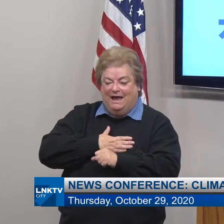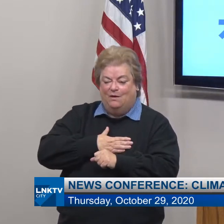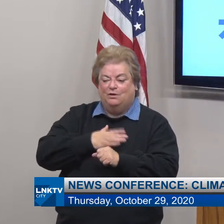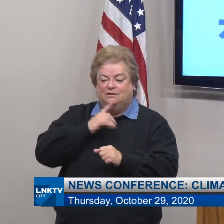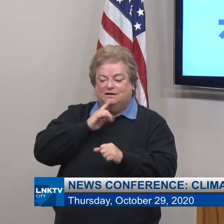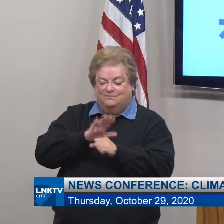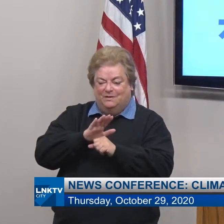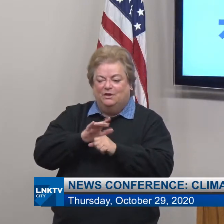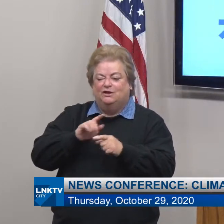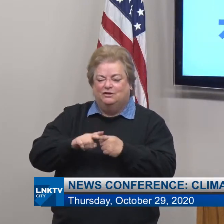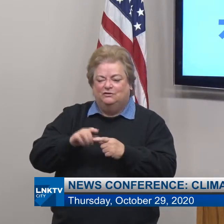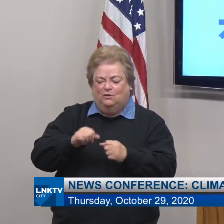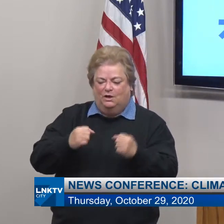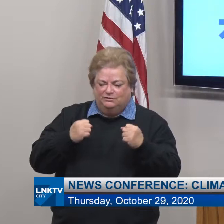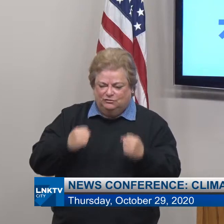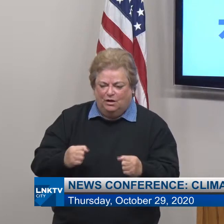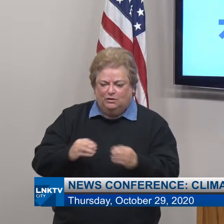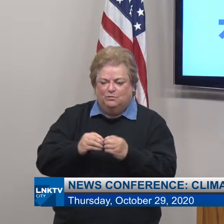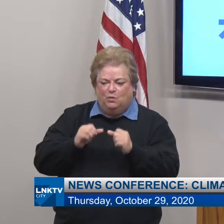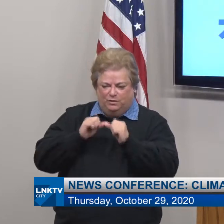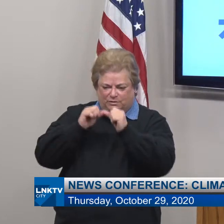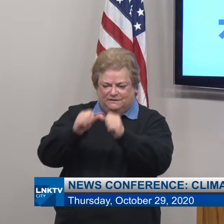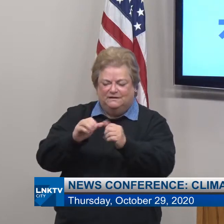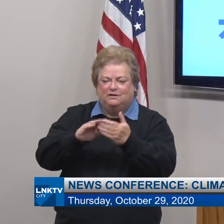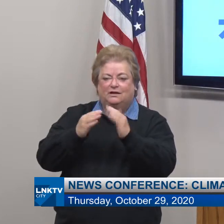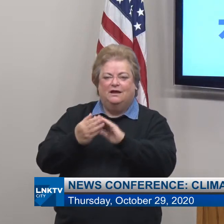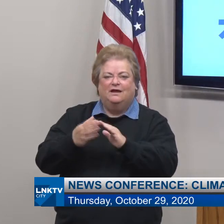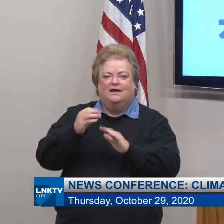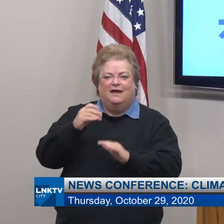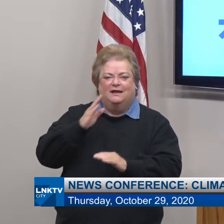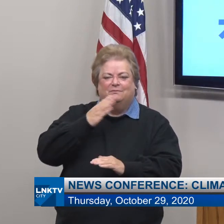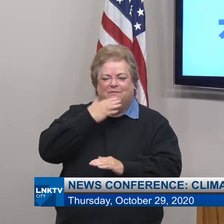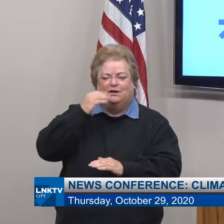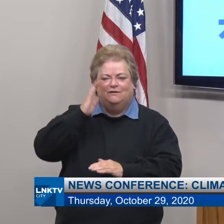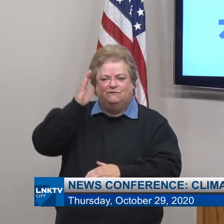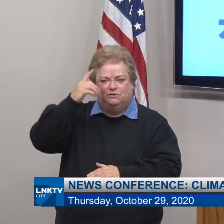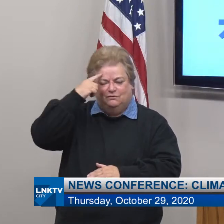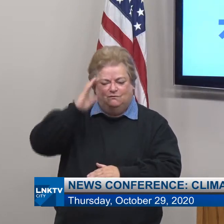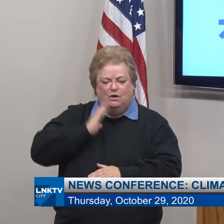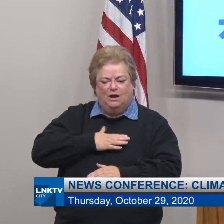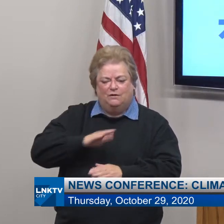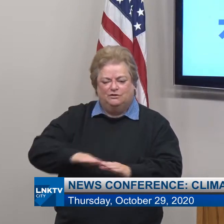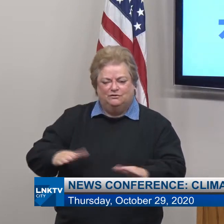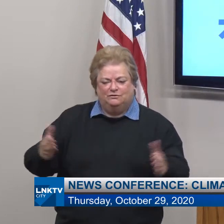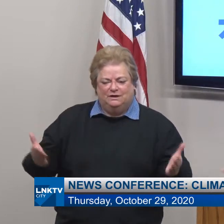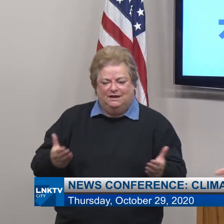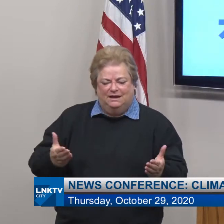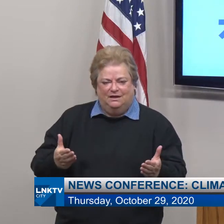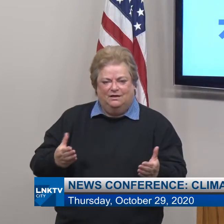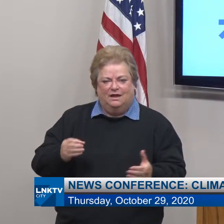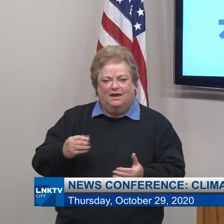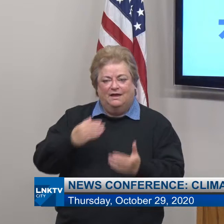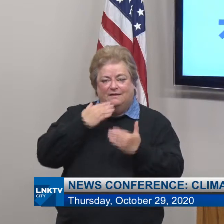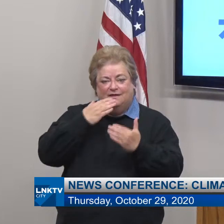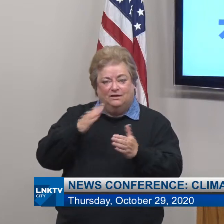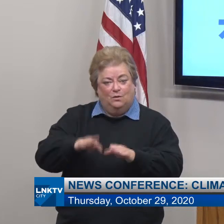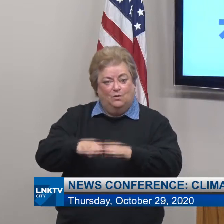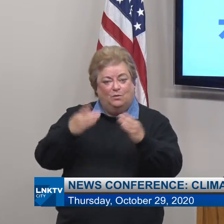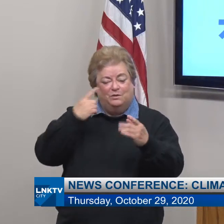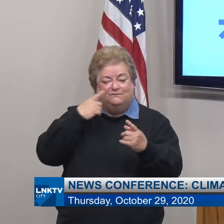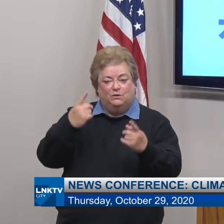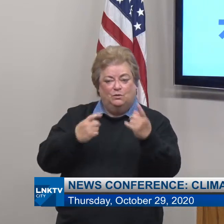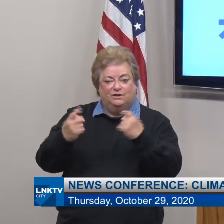a stronger, more resilient community and a better future for our children to inherit. Thank you, and we'll open it up for